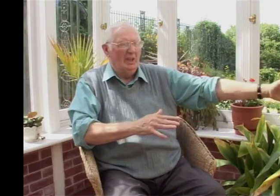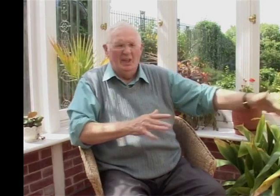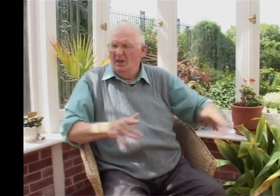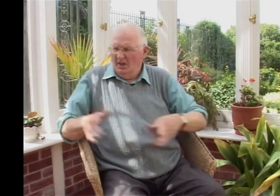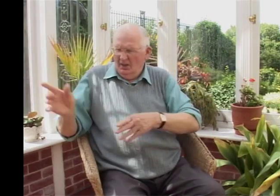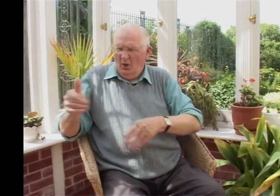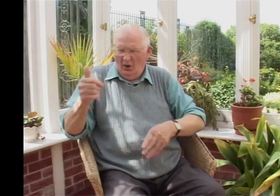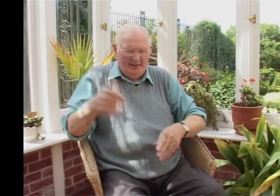wood.